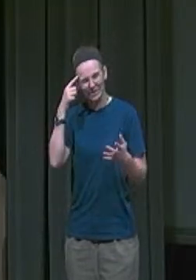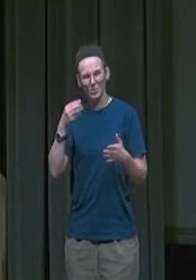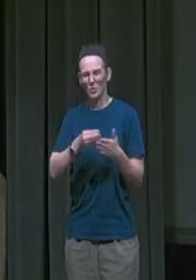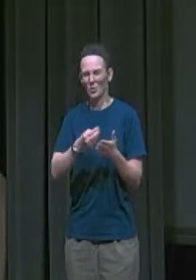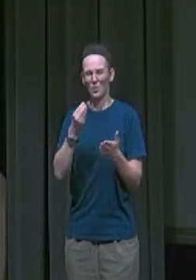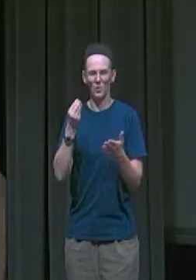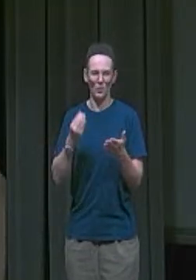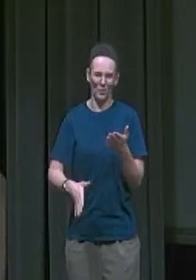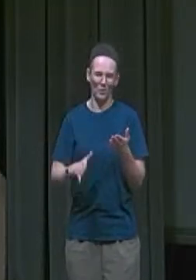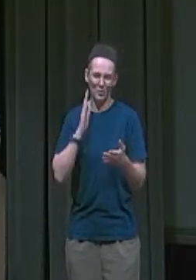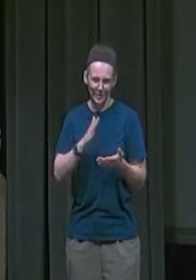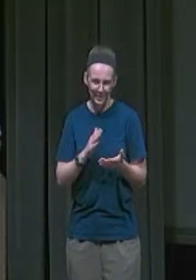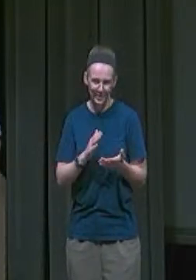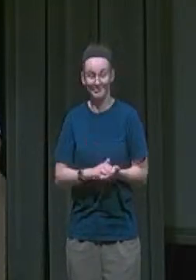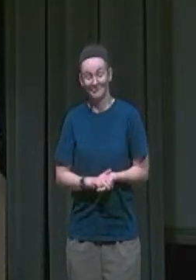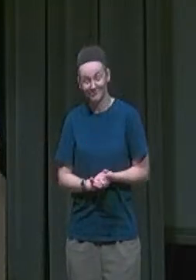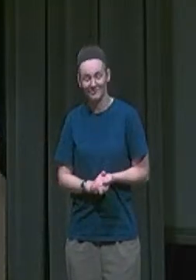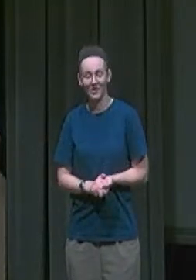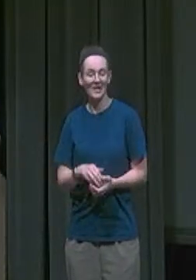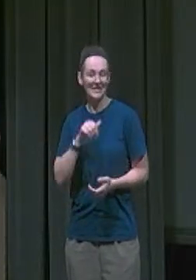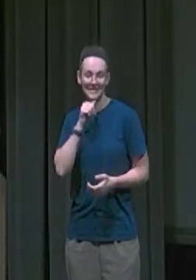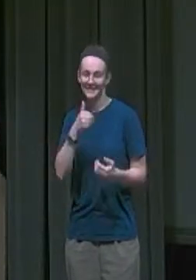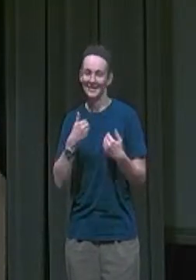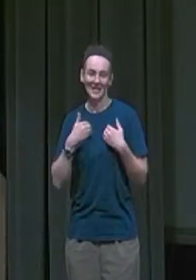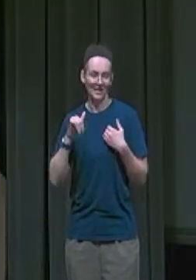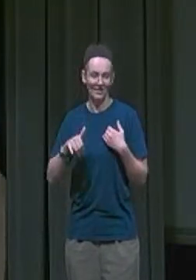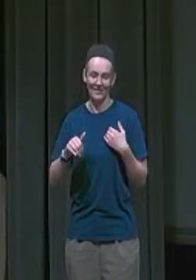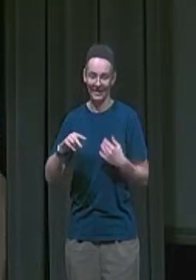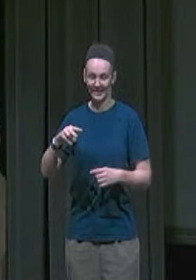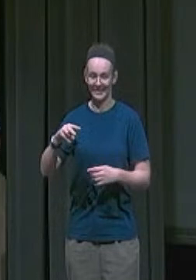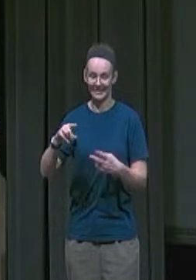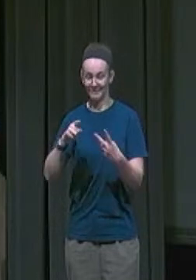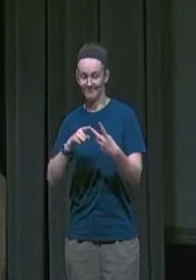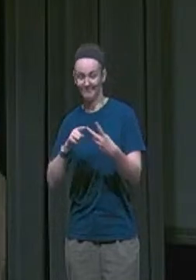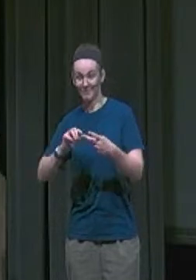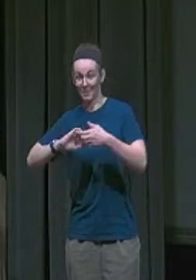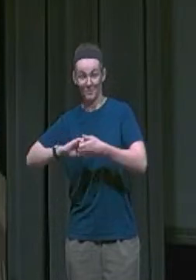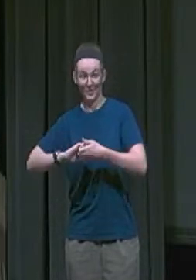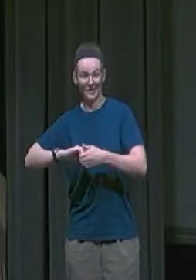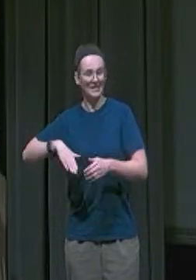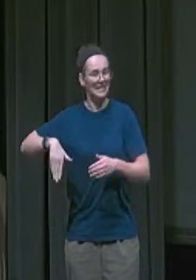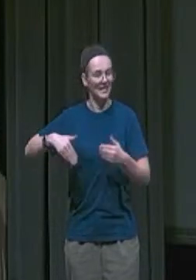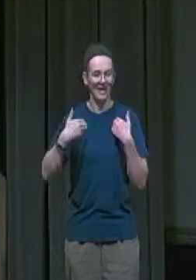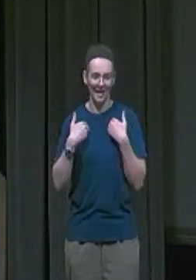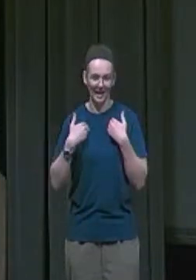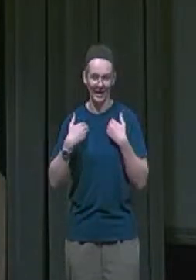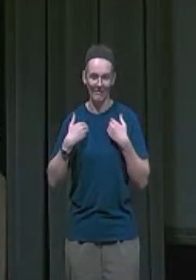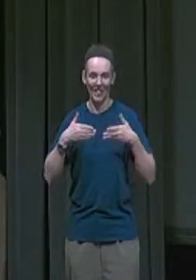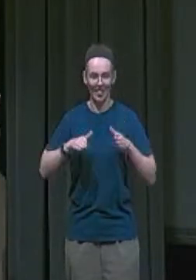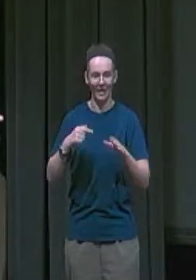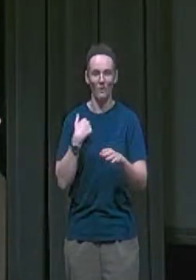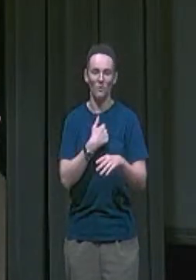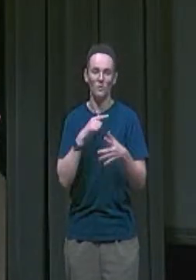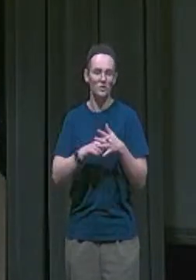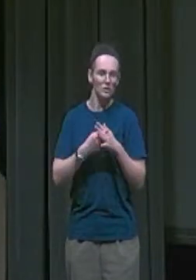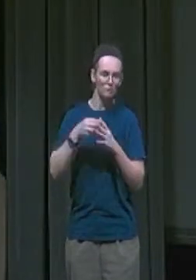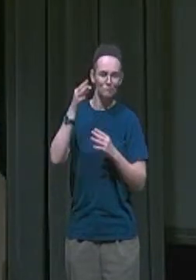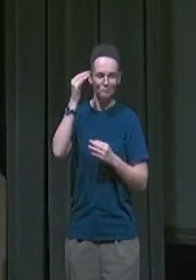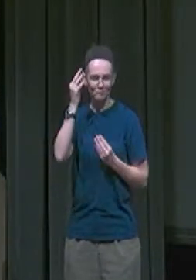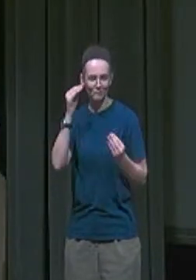money. And we didn't have that second P, the partnerships, yet to allow us to think about those